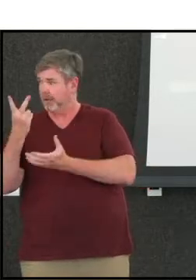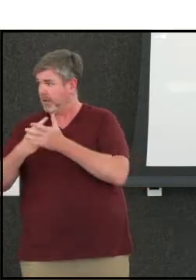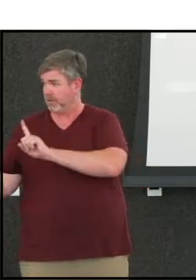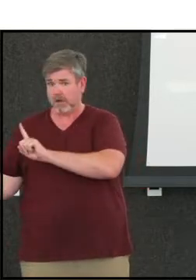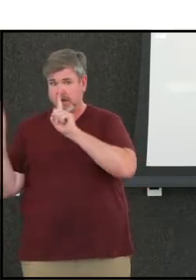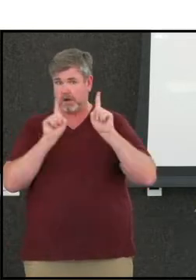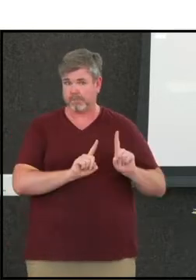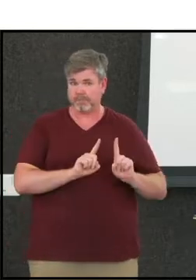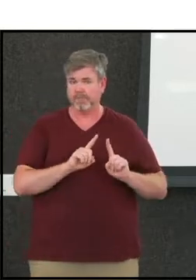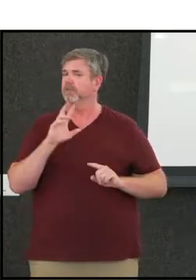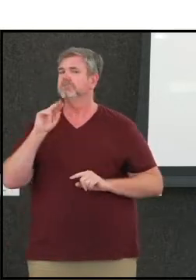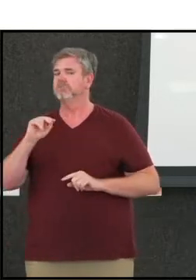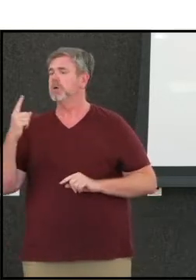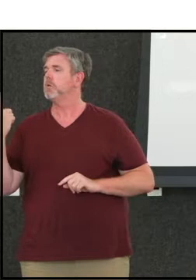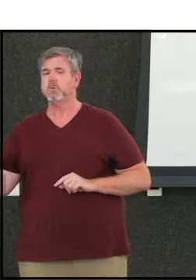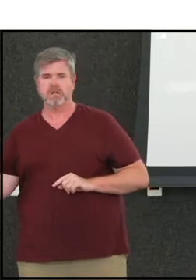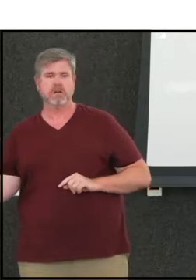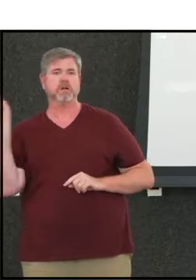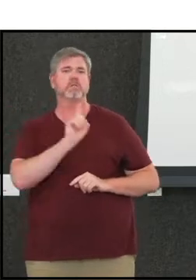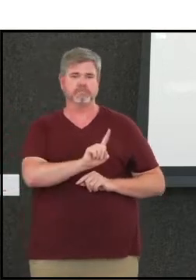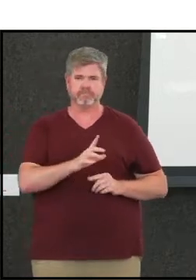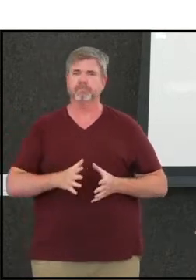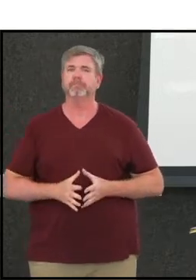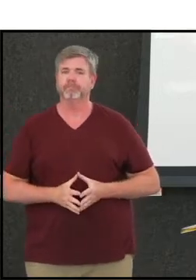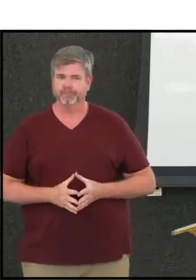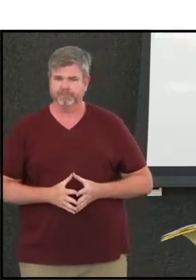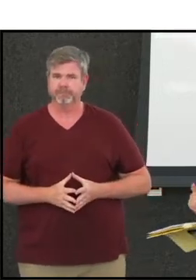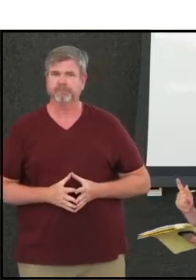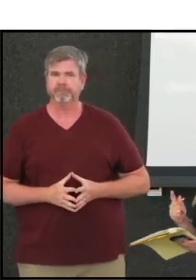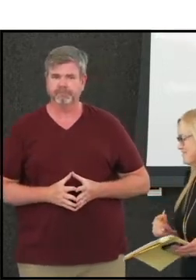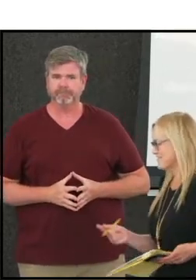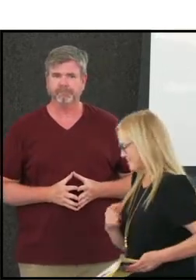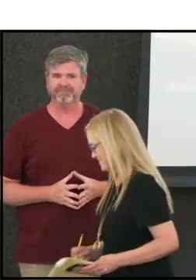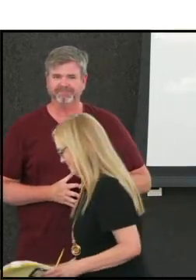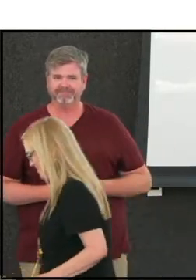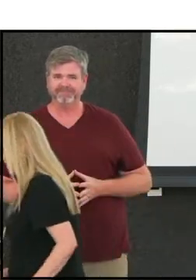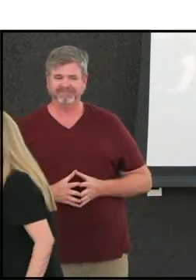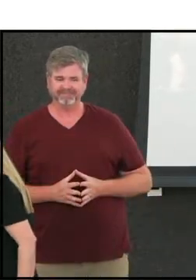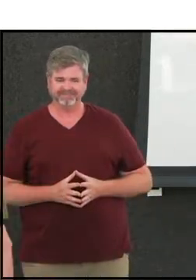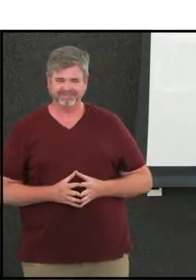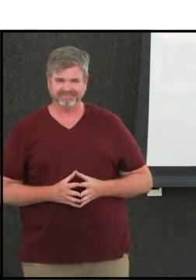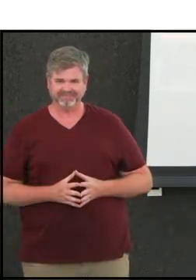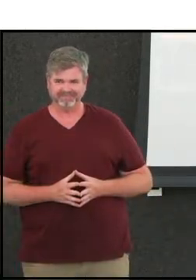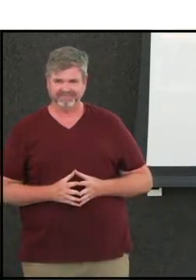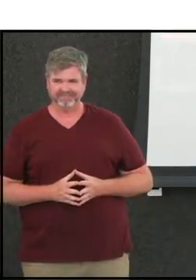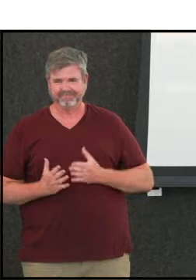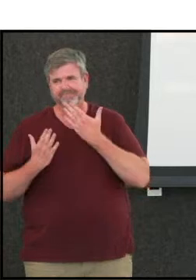time. Okay. I think our interpreter appreciates that. Good. One at a time.